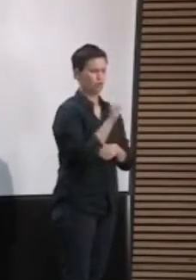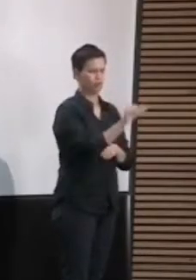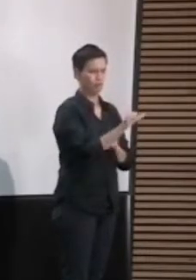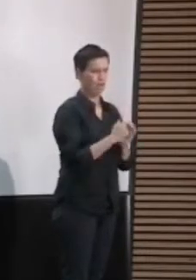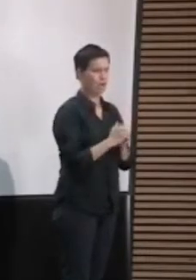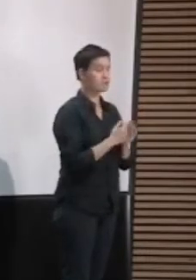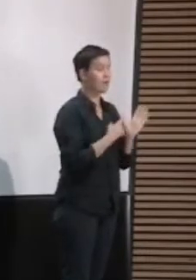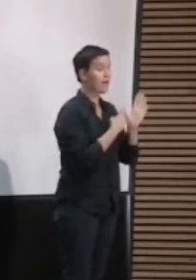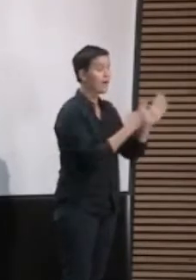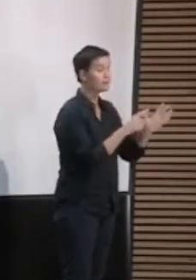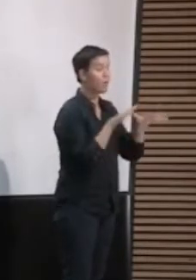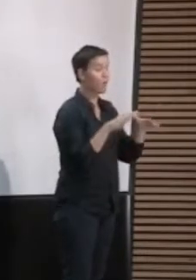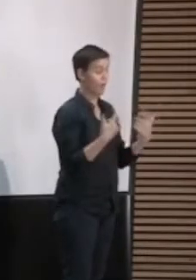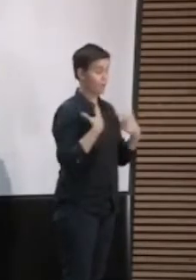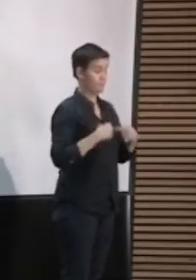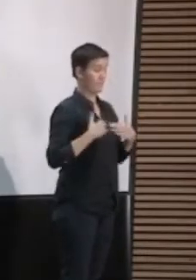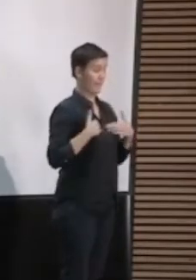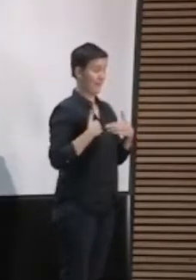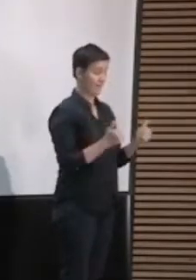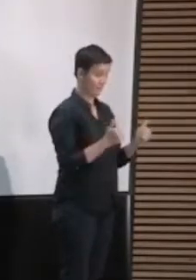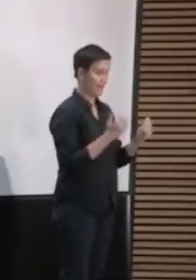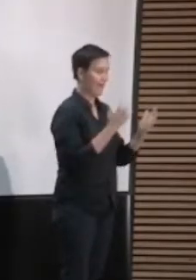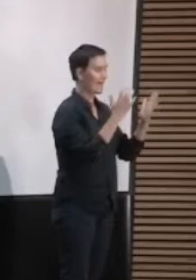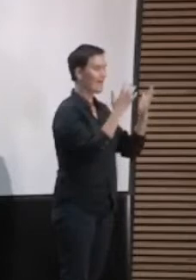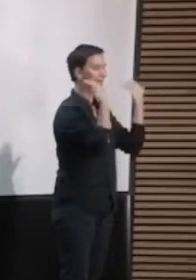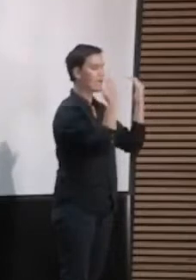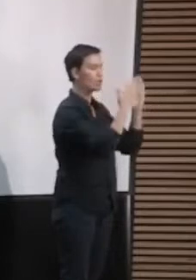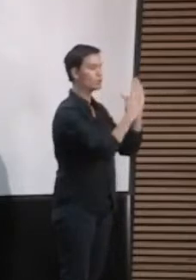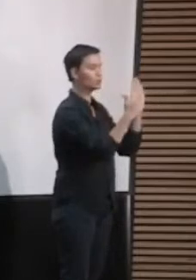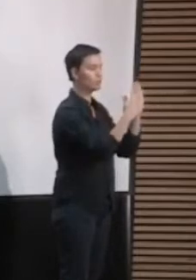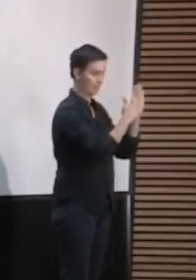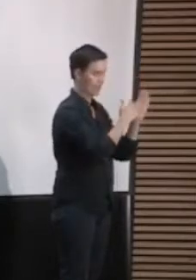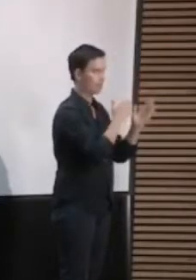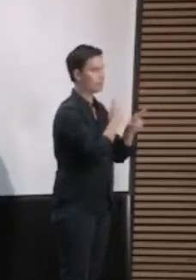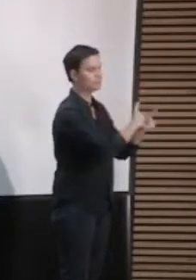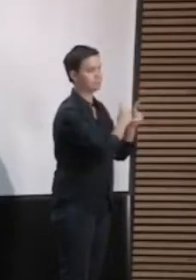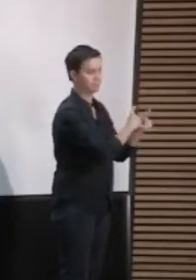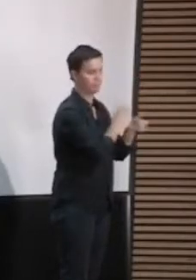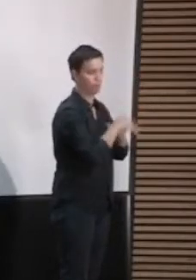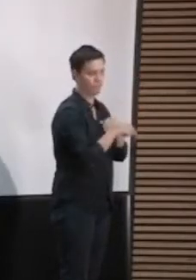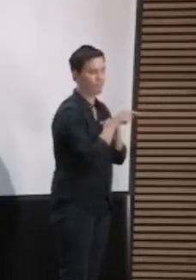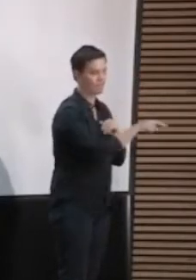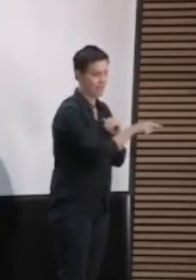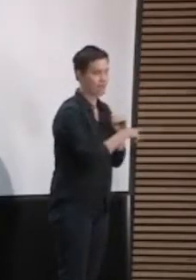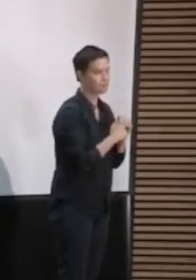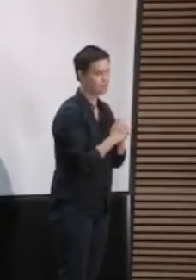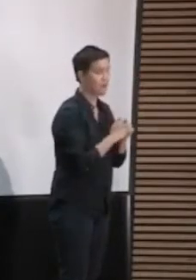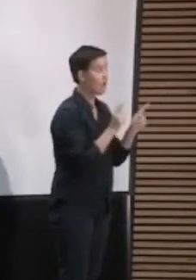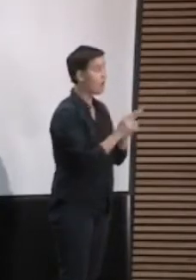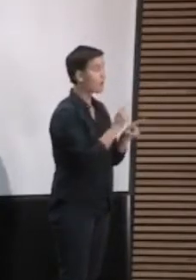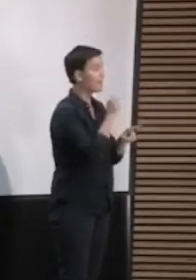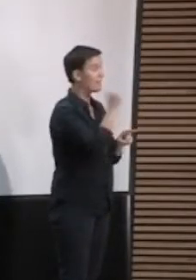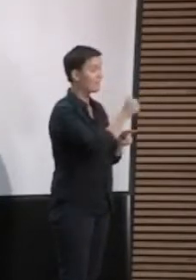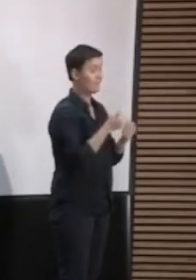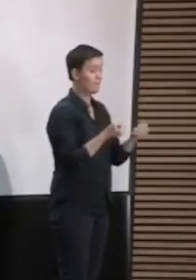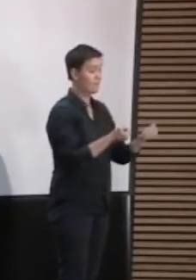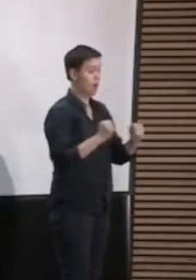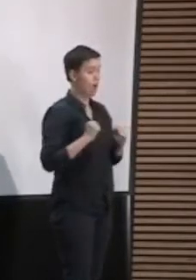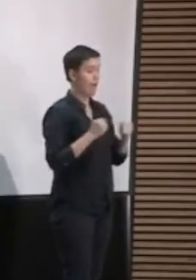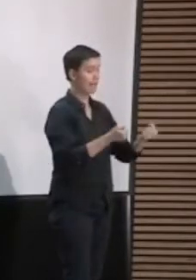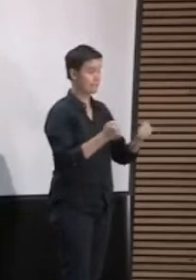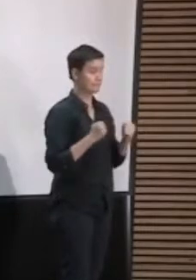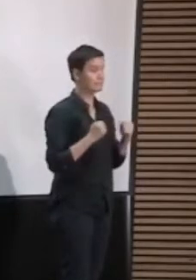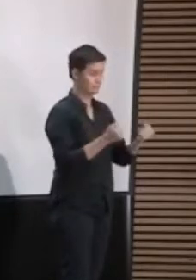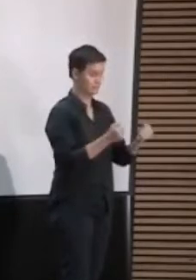of Health and Air New Zealand based on questions around who they're exposed to, whether or not they stop. For pilots, for instance, I